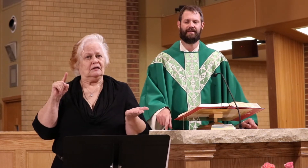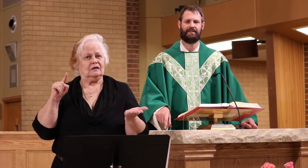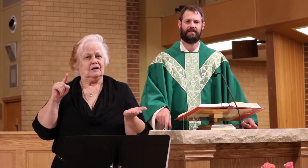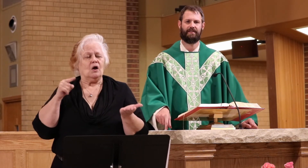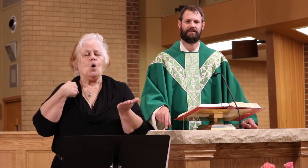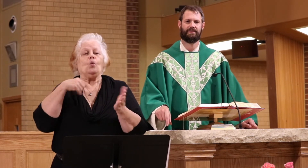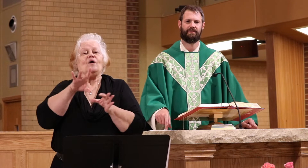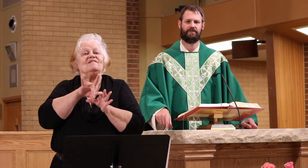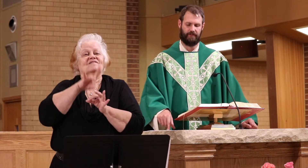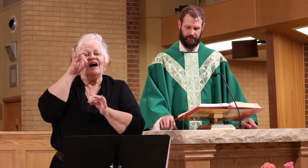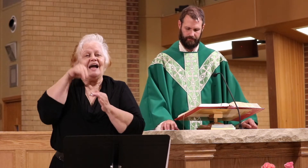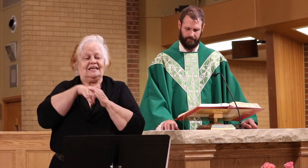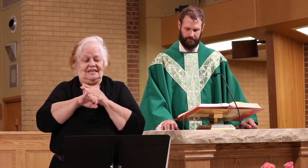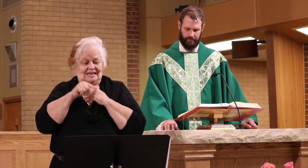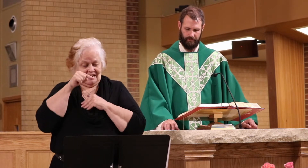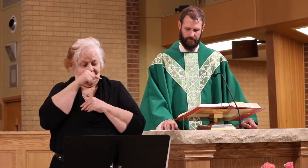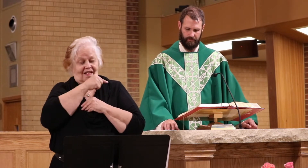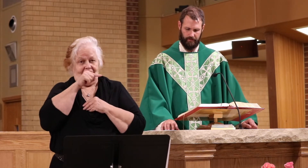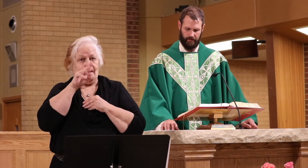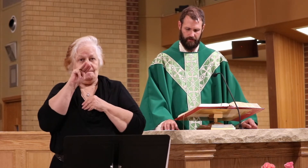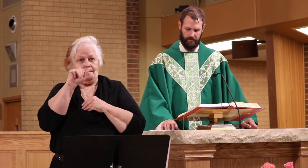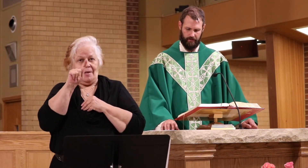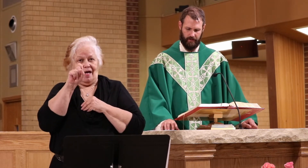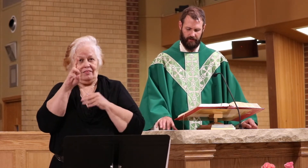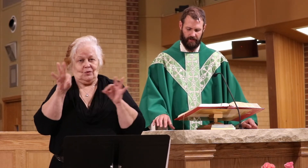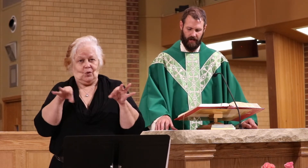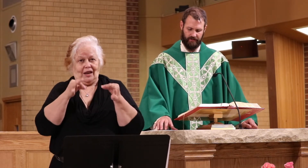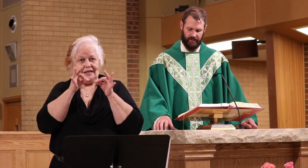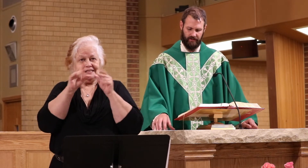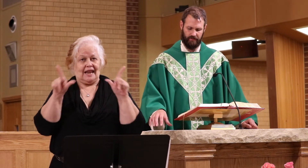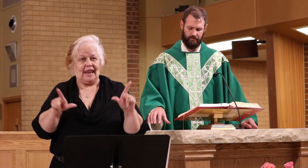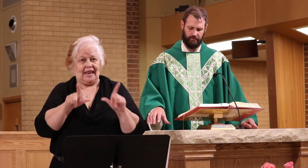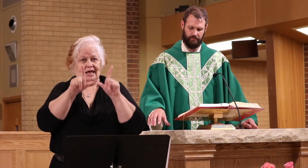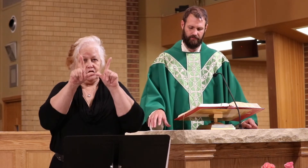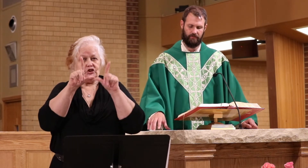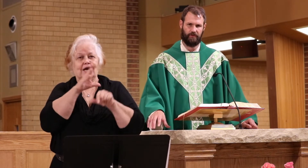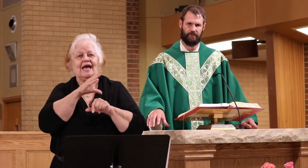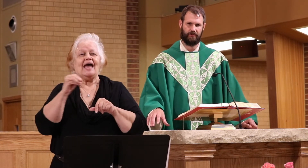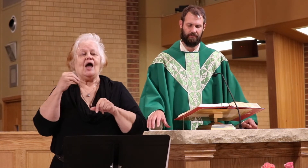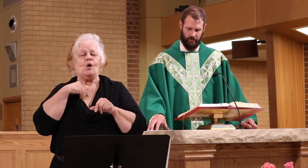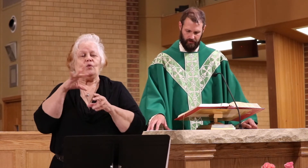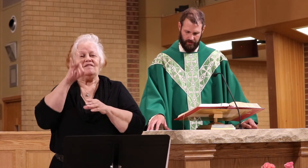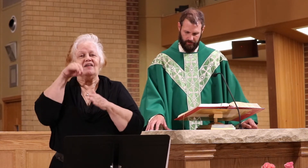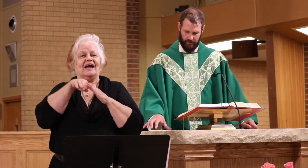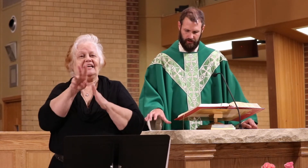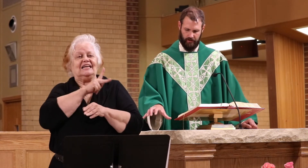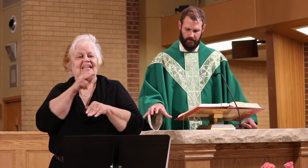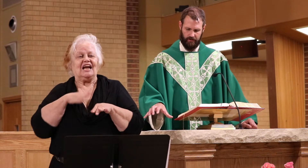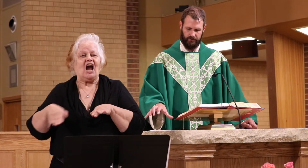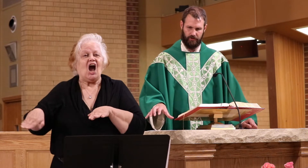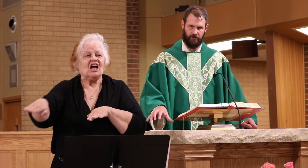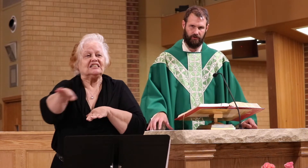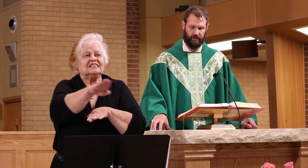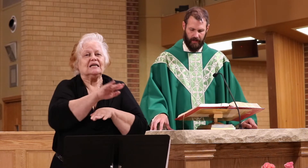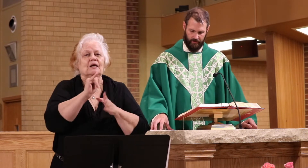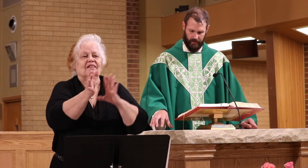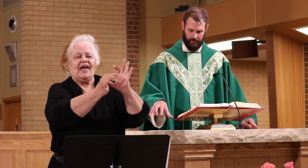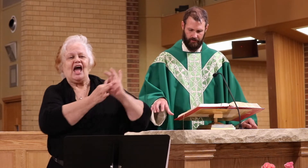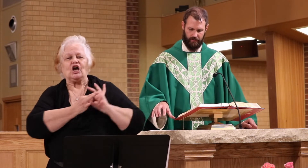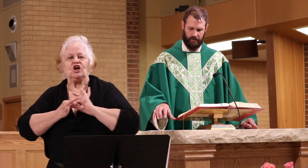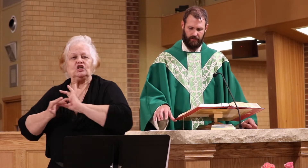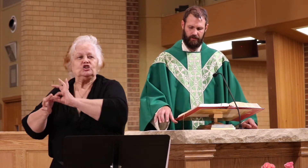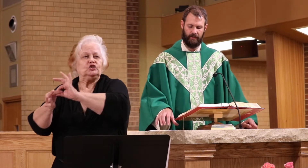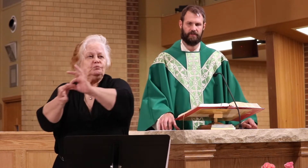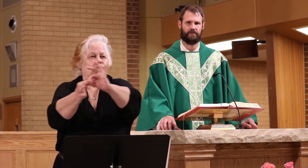We find it in this liturgy. And in God's kingdom, this communion, this fraternal